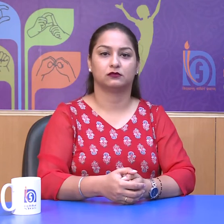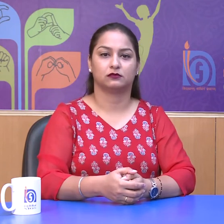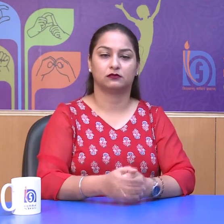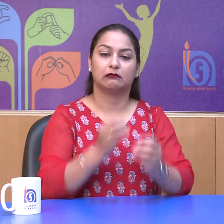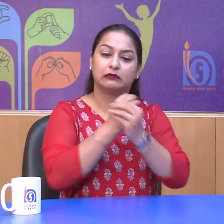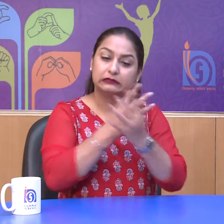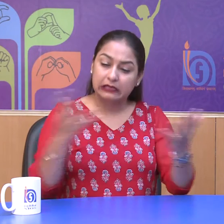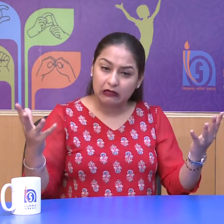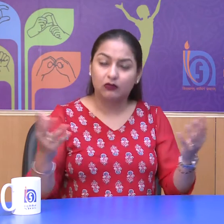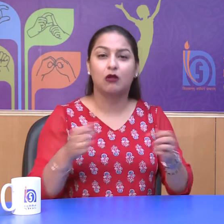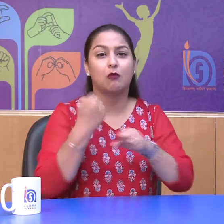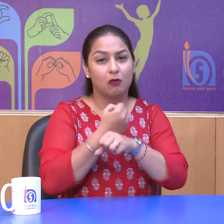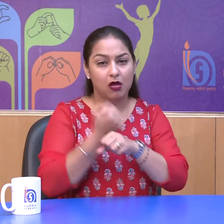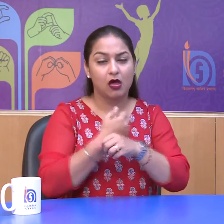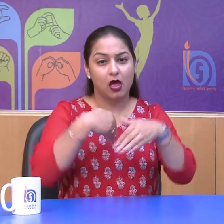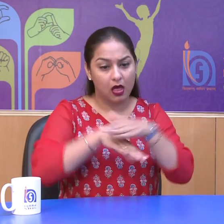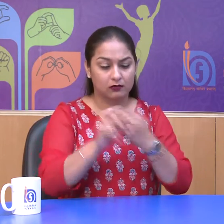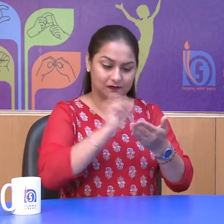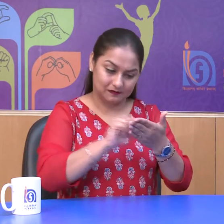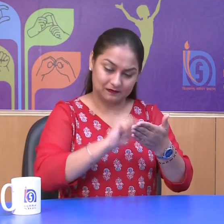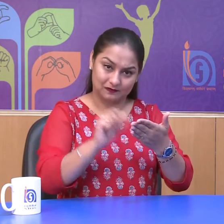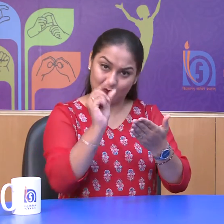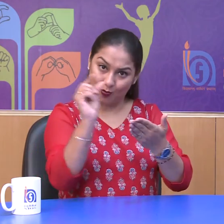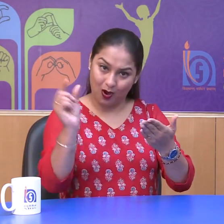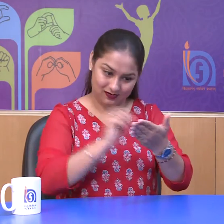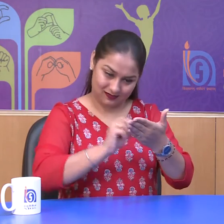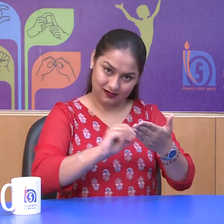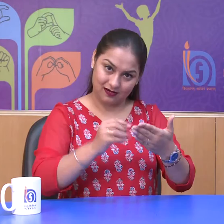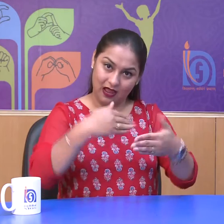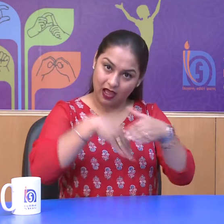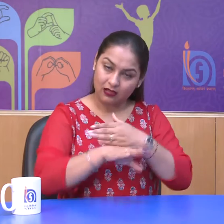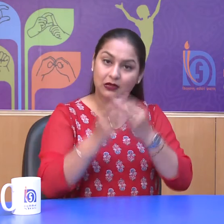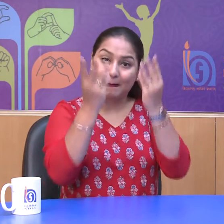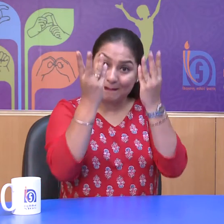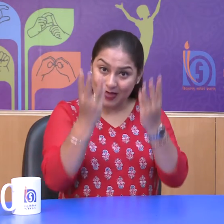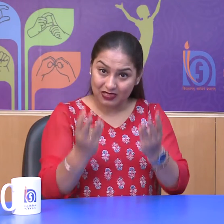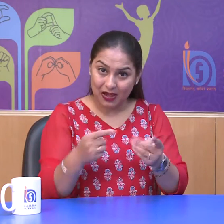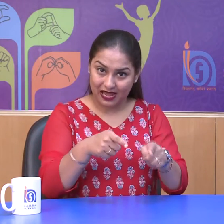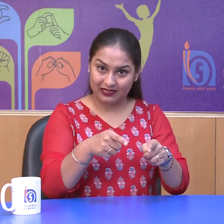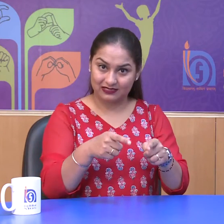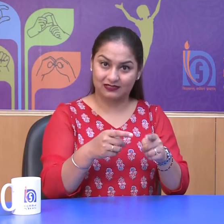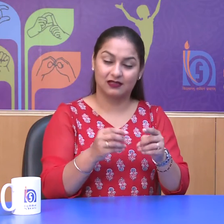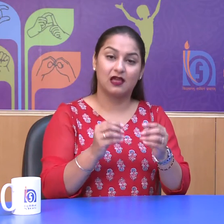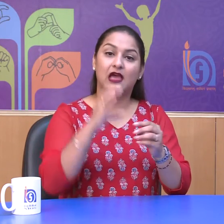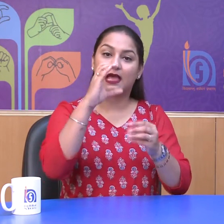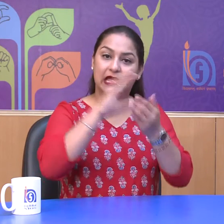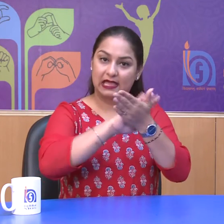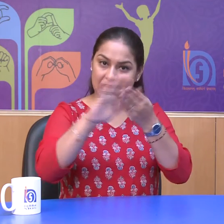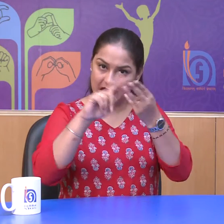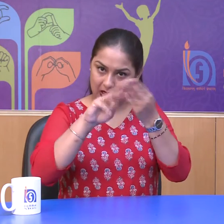Several works were written in the field of mathematics, chemistry,